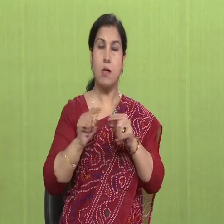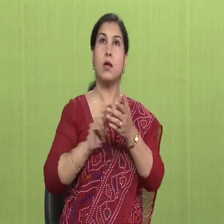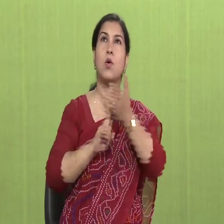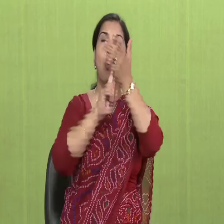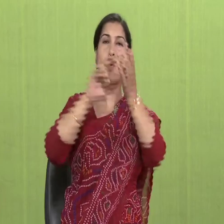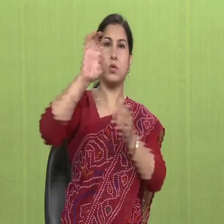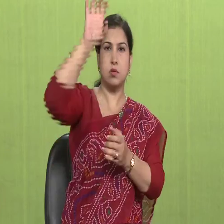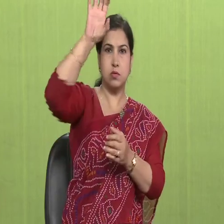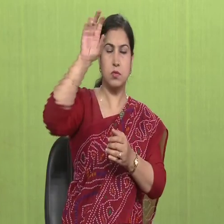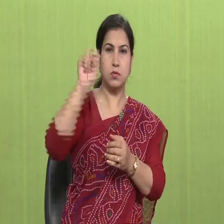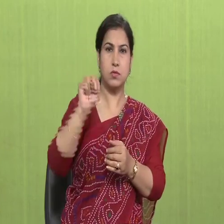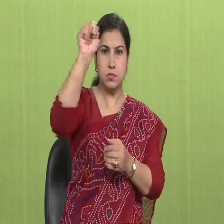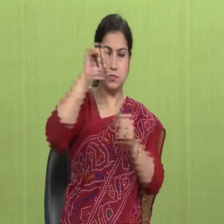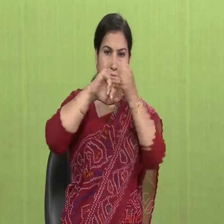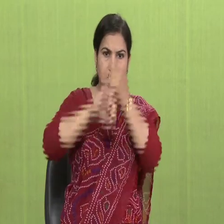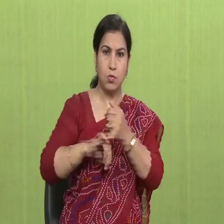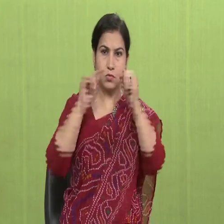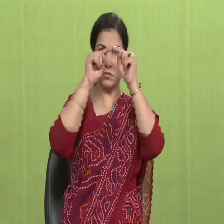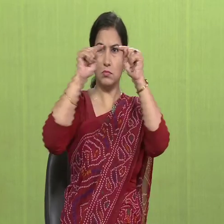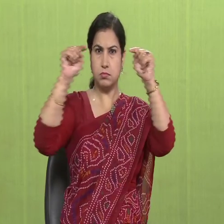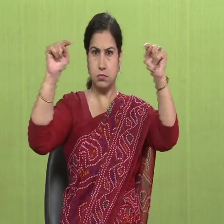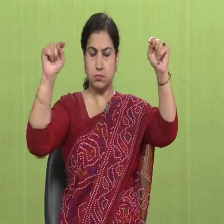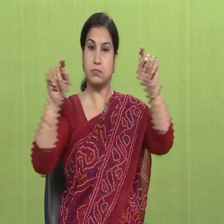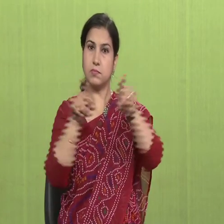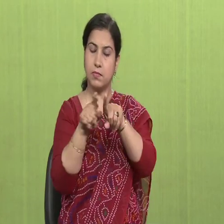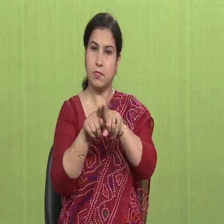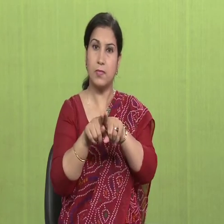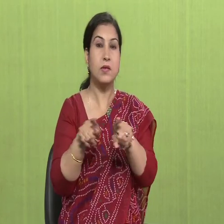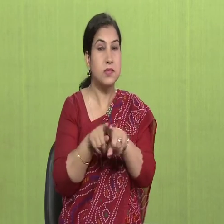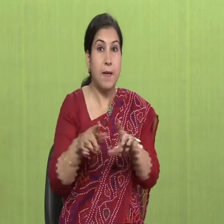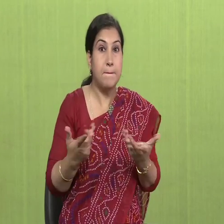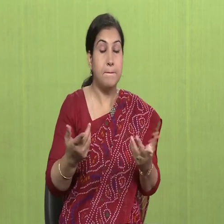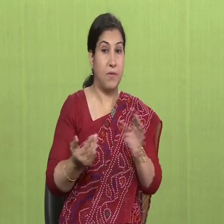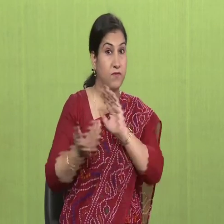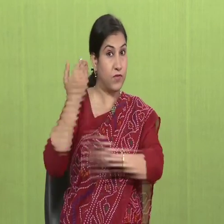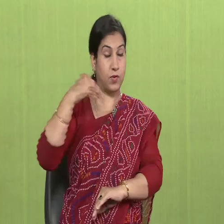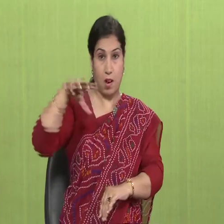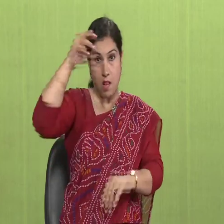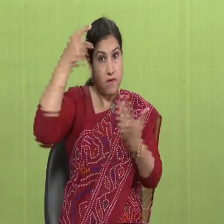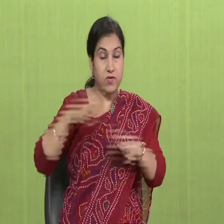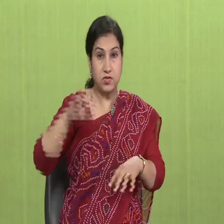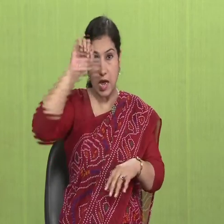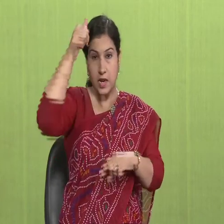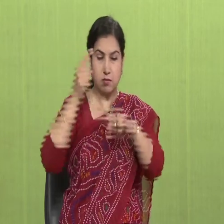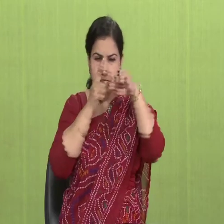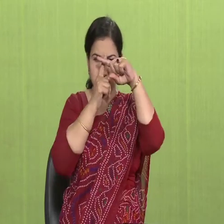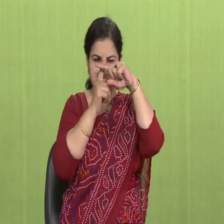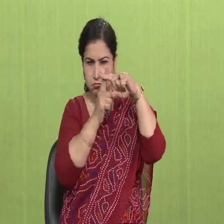We also understood about the location of India, the climate of